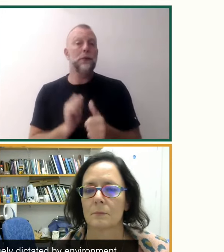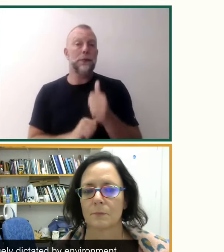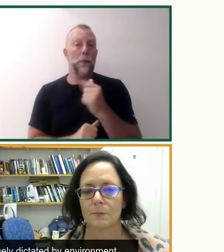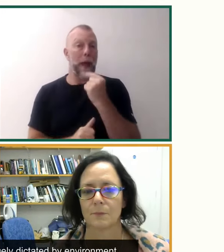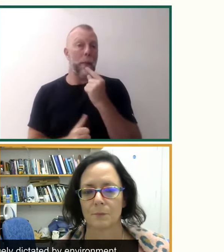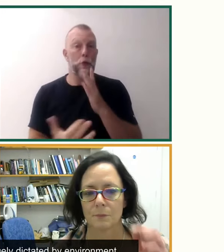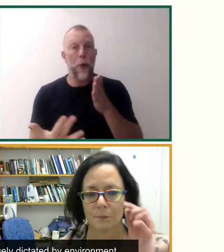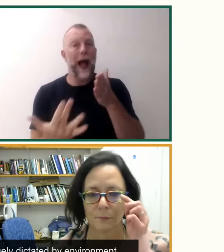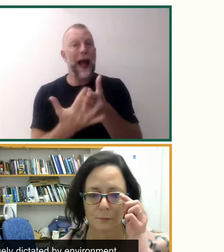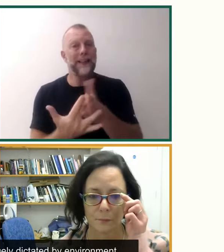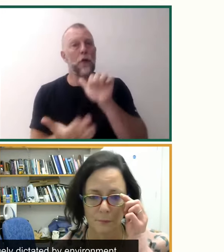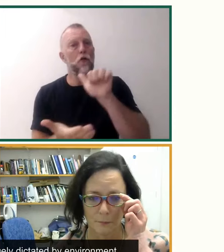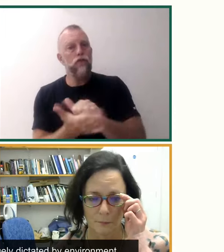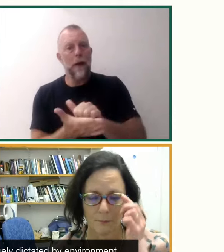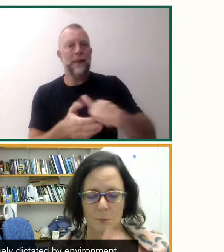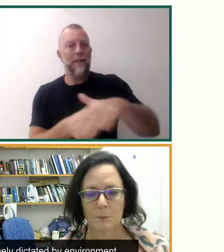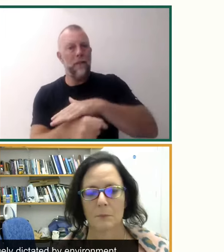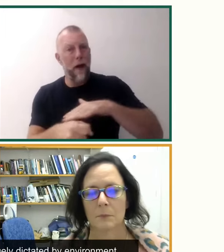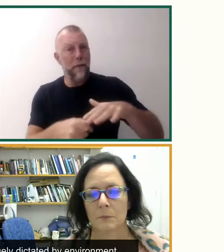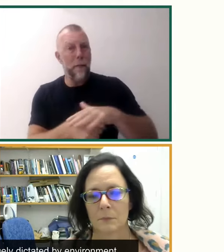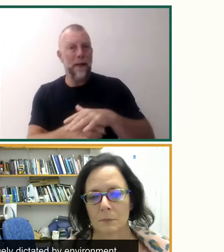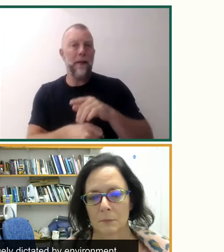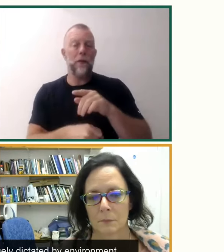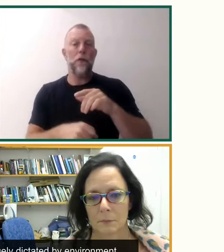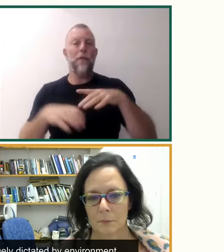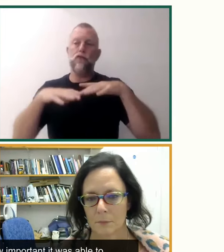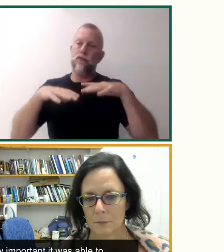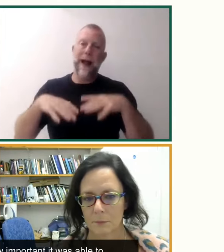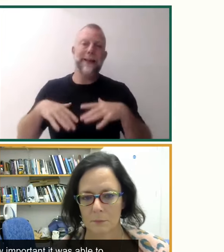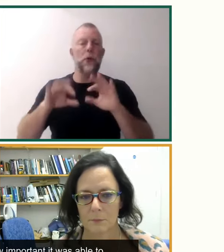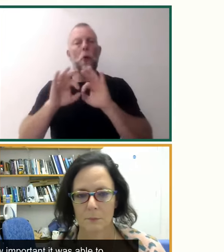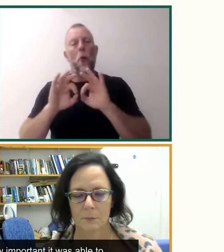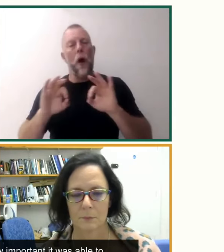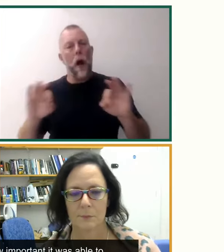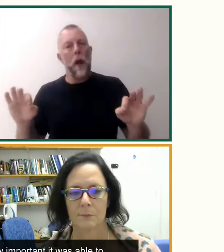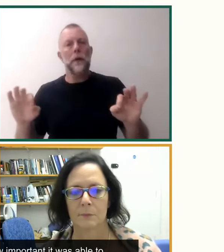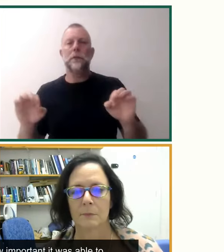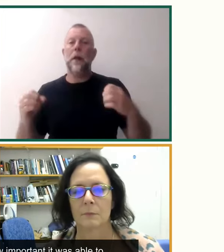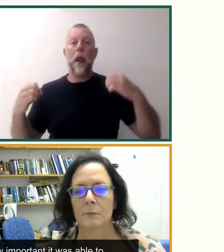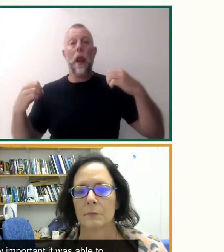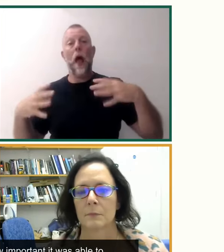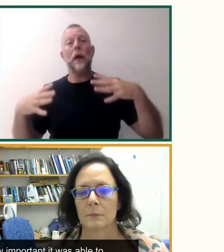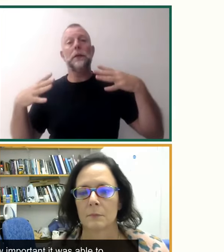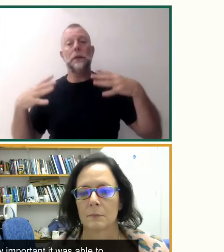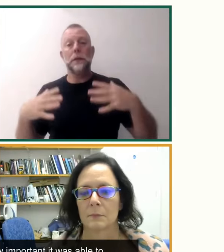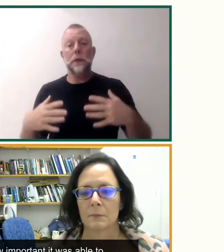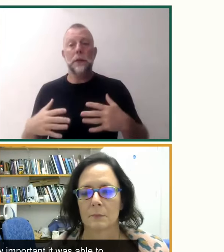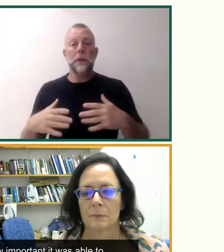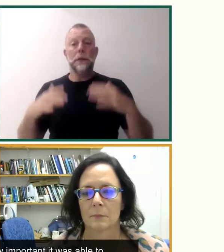a right kind of environment in terms of rest, quiet, light, greenery.